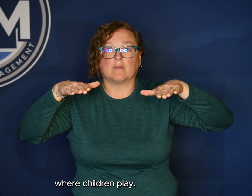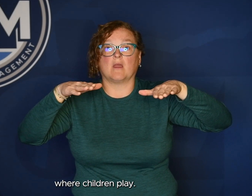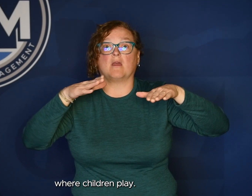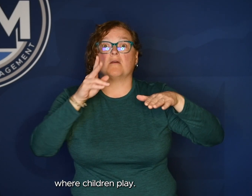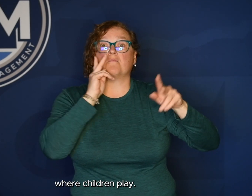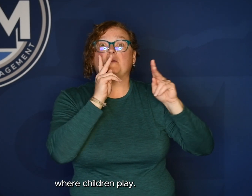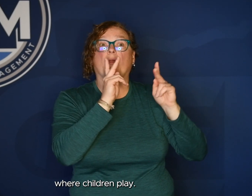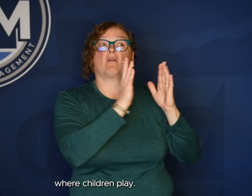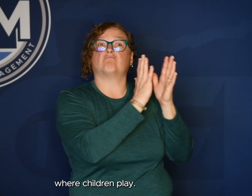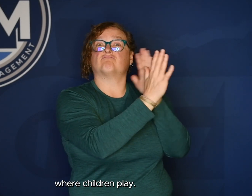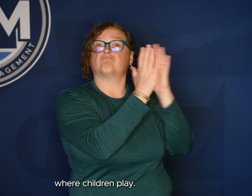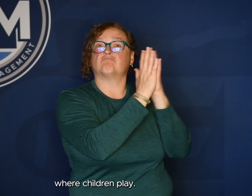children play.